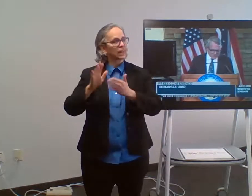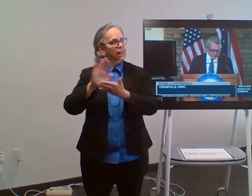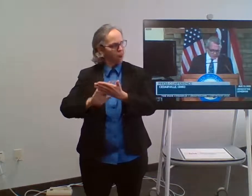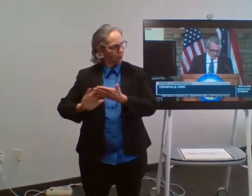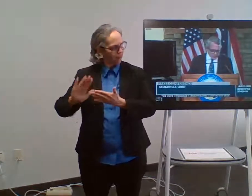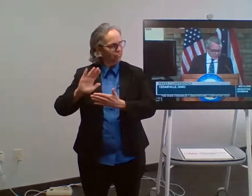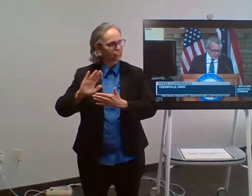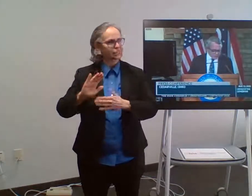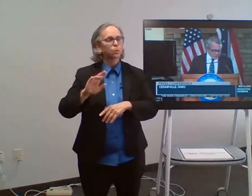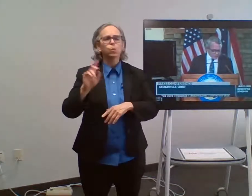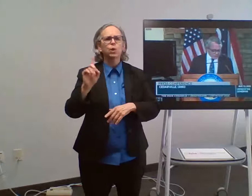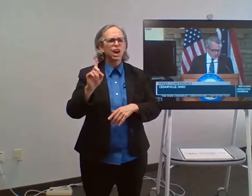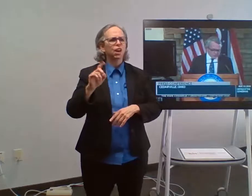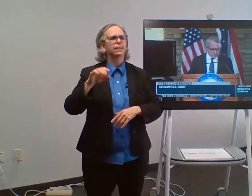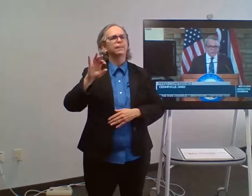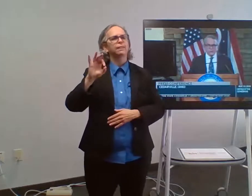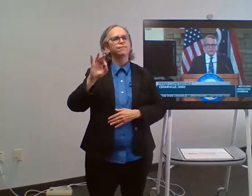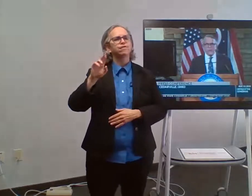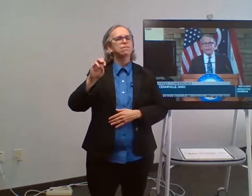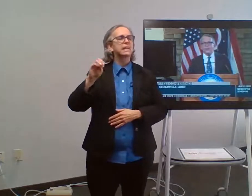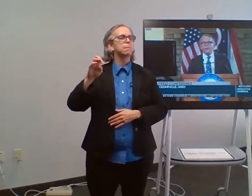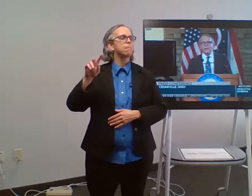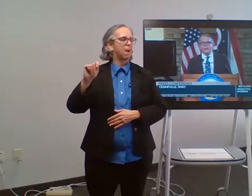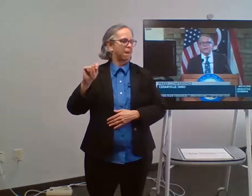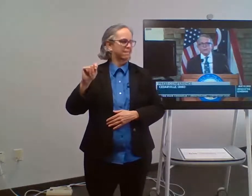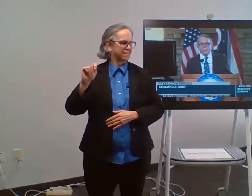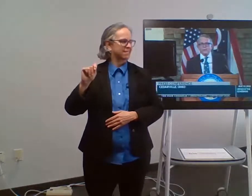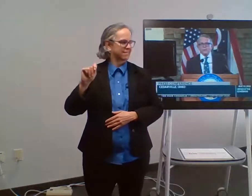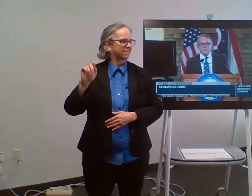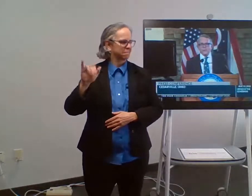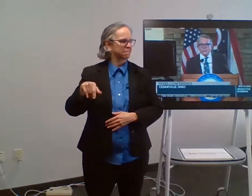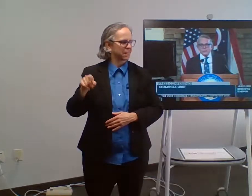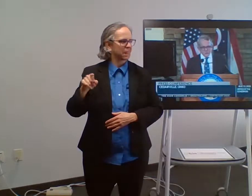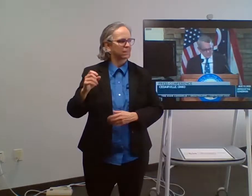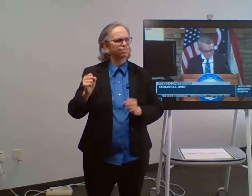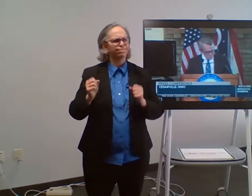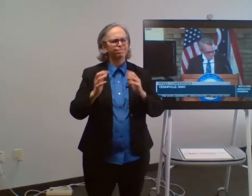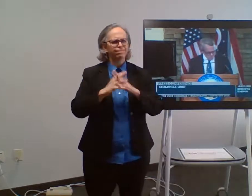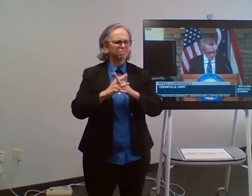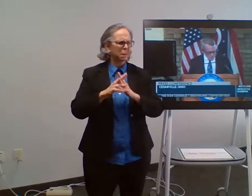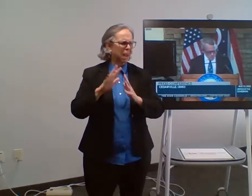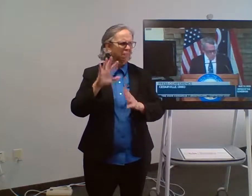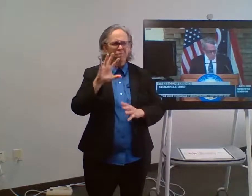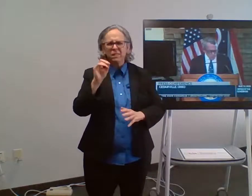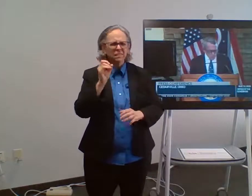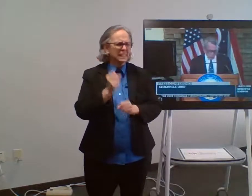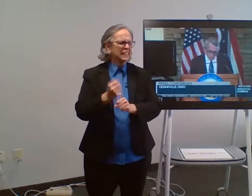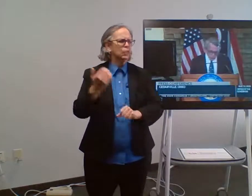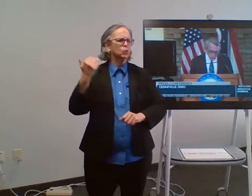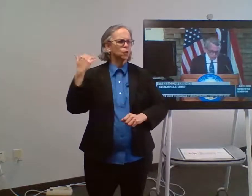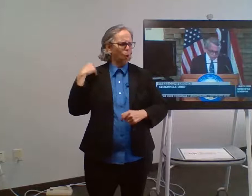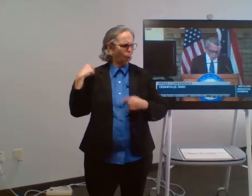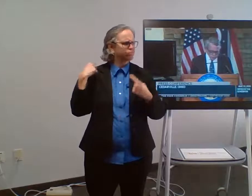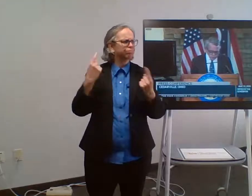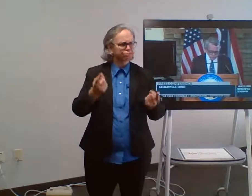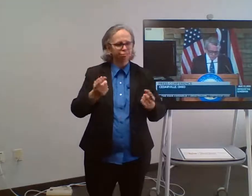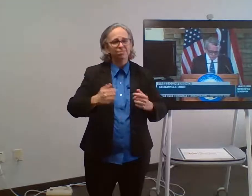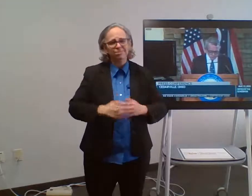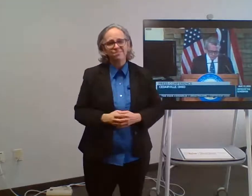degrees and certificates and has been educating students now for more than 50 years. We just